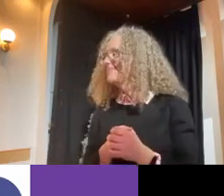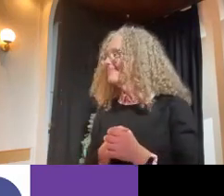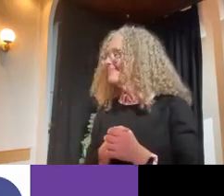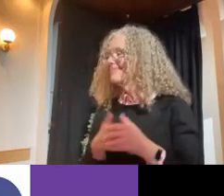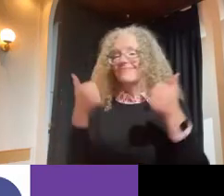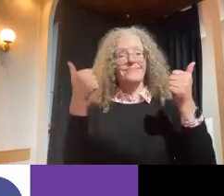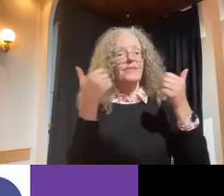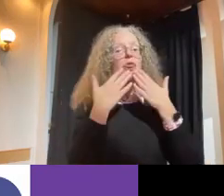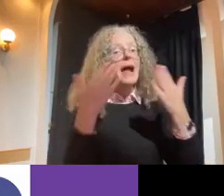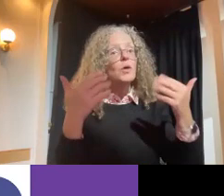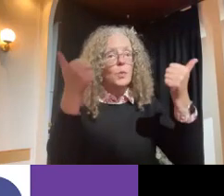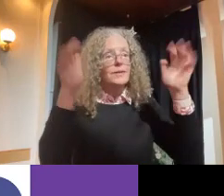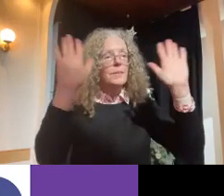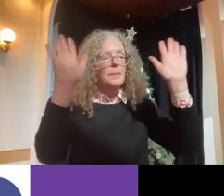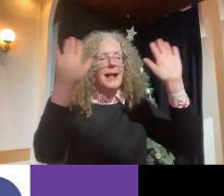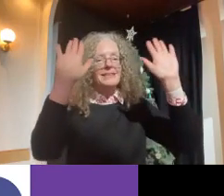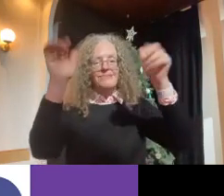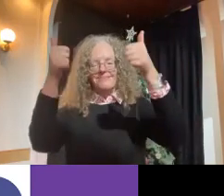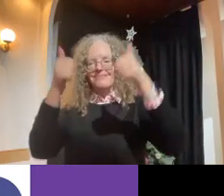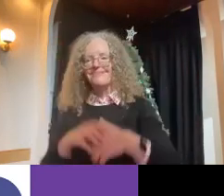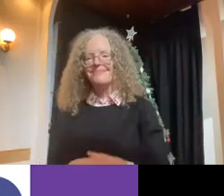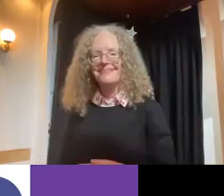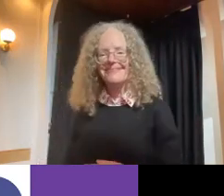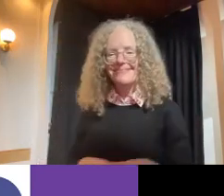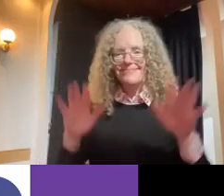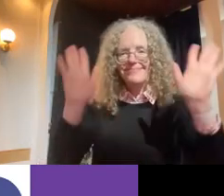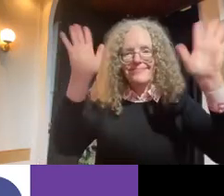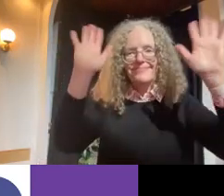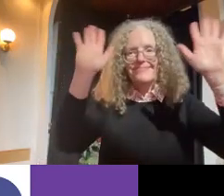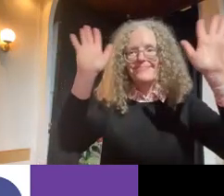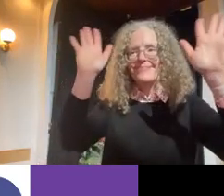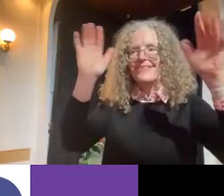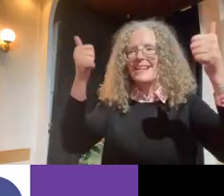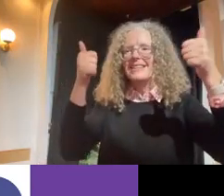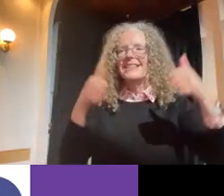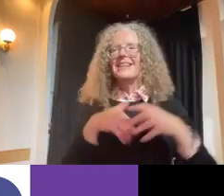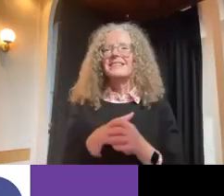the holidays. Thank you for joining us. Bye now. Bye everyone.